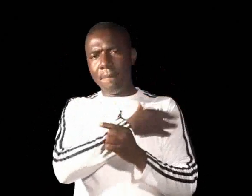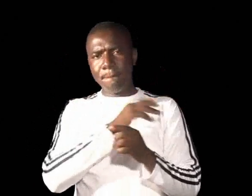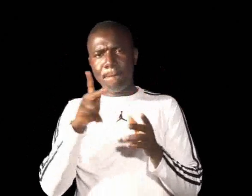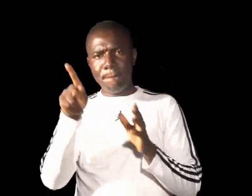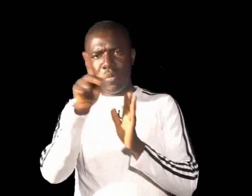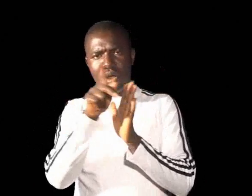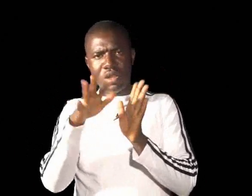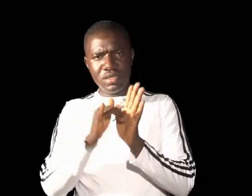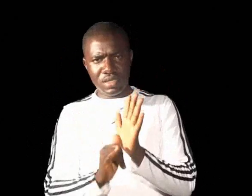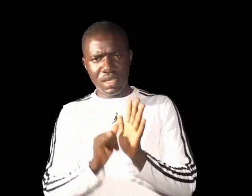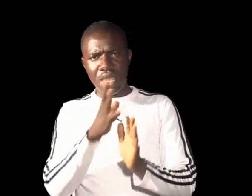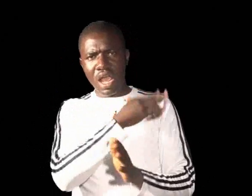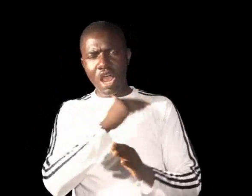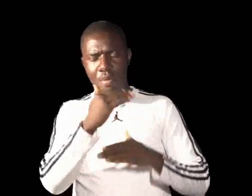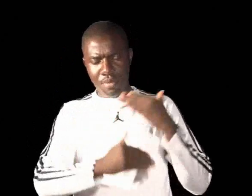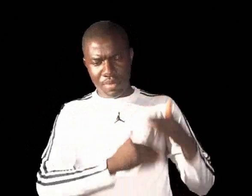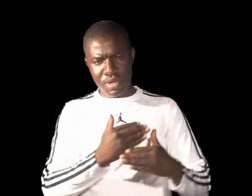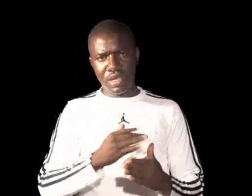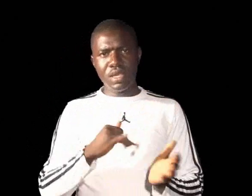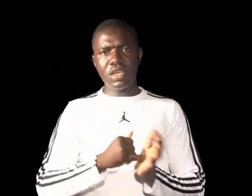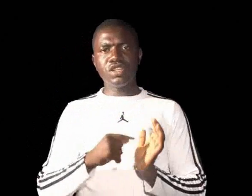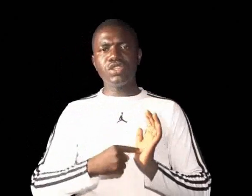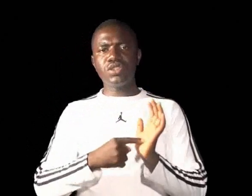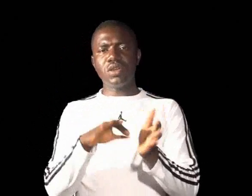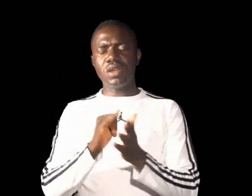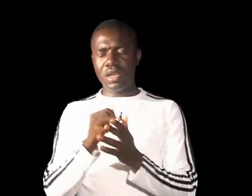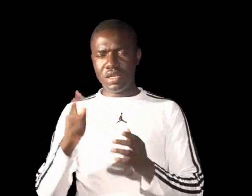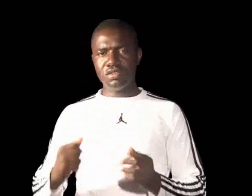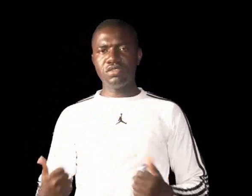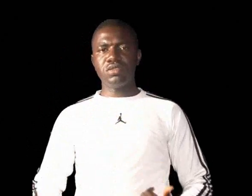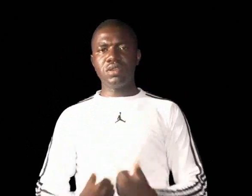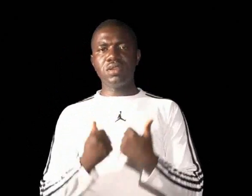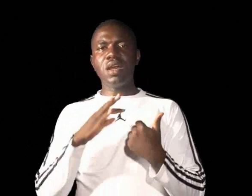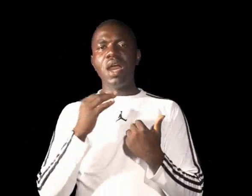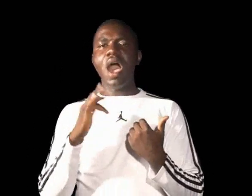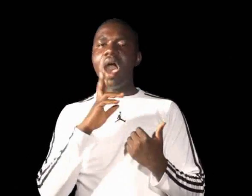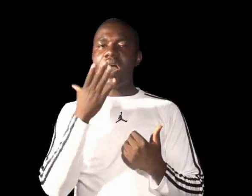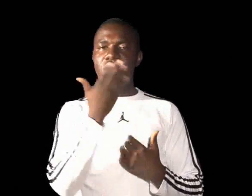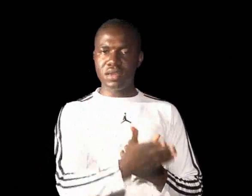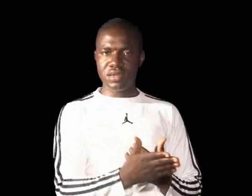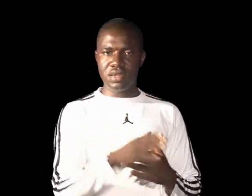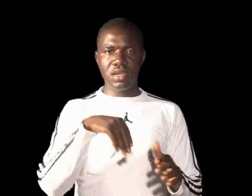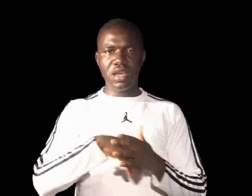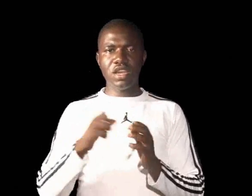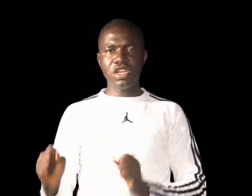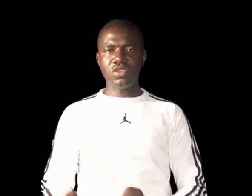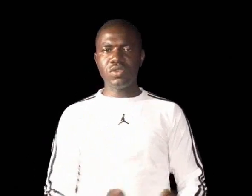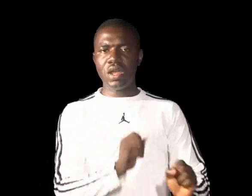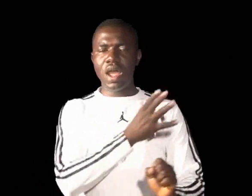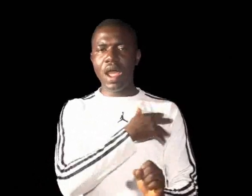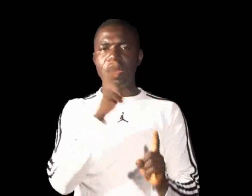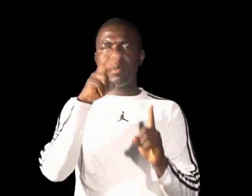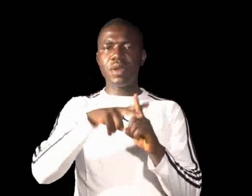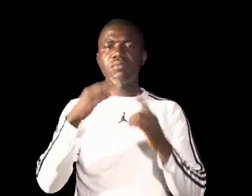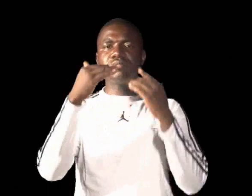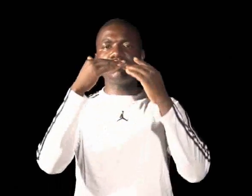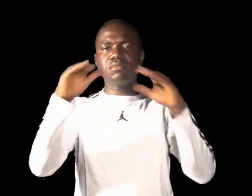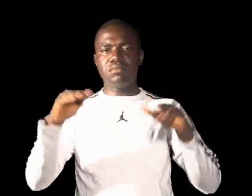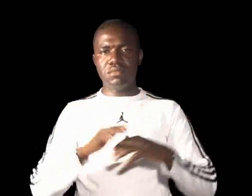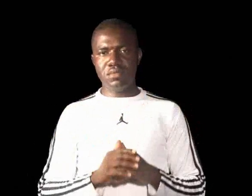progress towards mainstreaming disability reveals that challenges exist both at the structural and the implementation level.